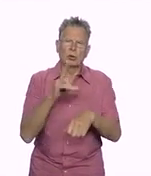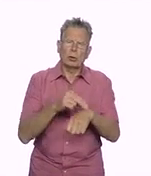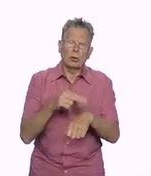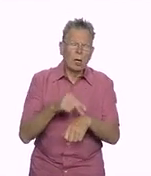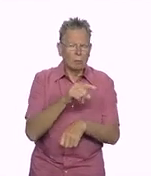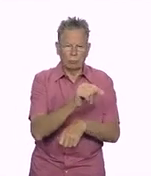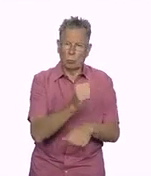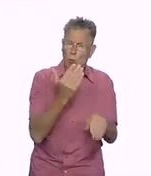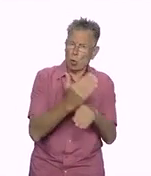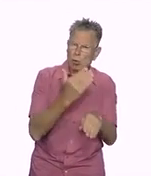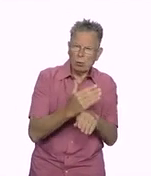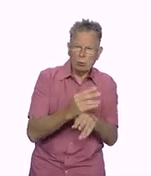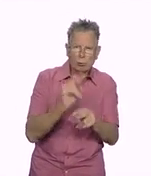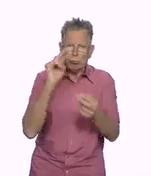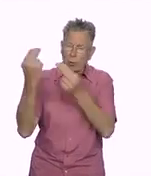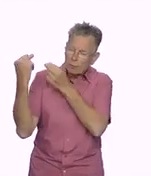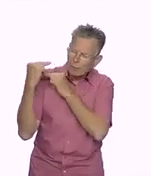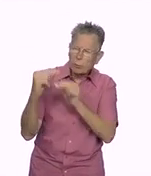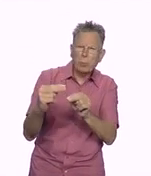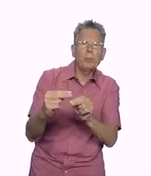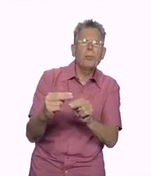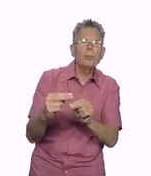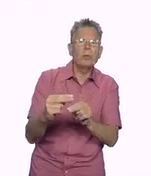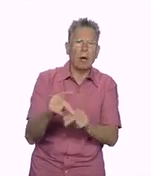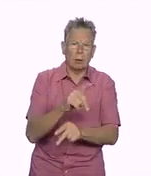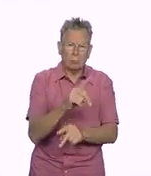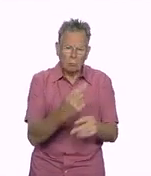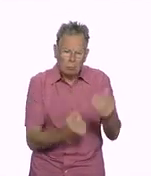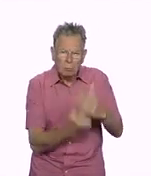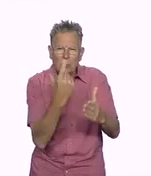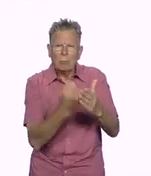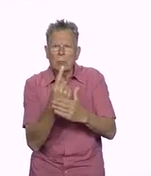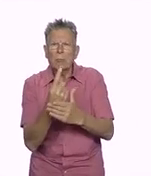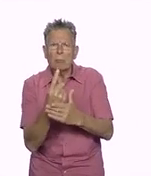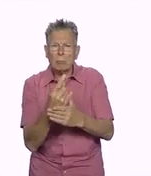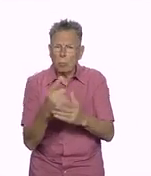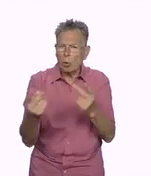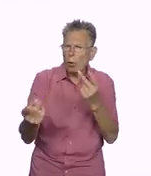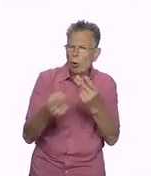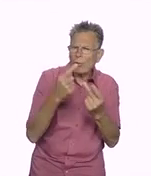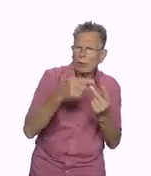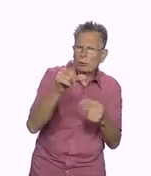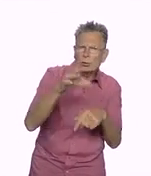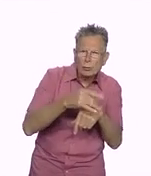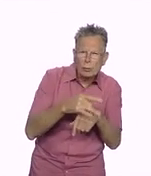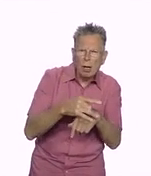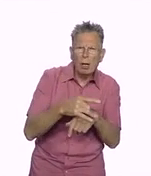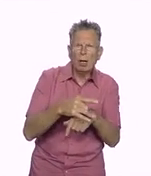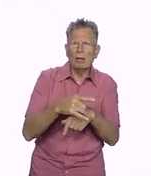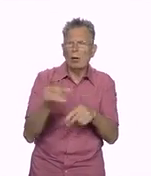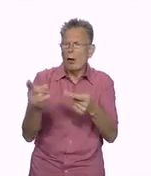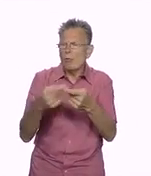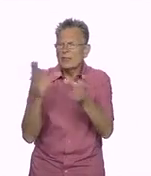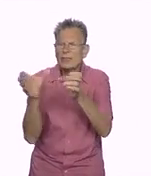Doctors review their work and results and compare their own performance with other doctors and other teams.